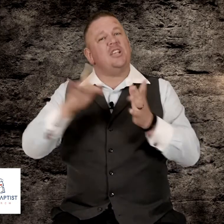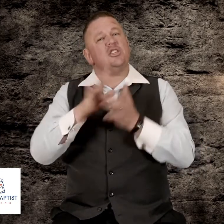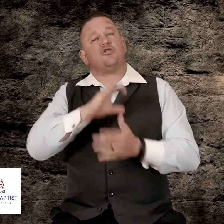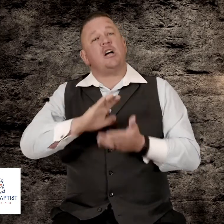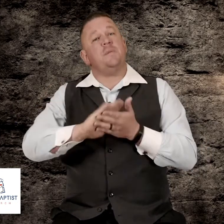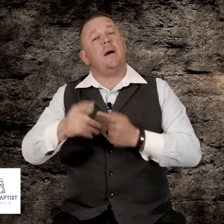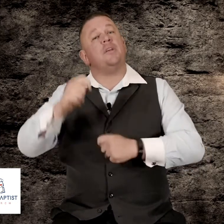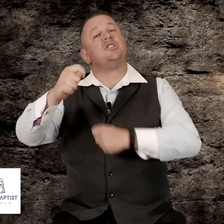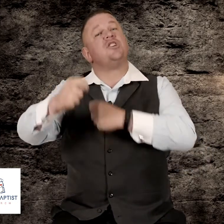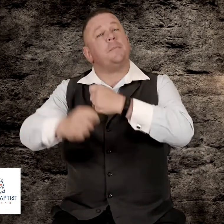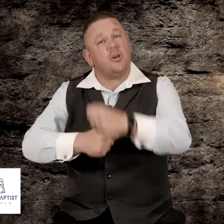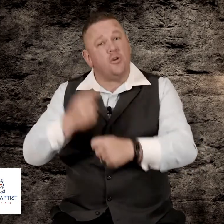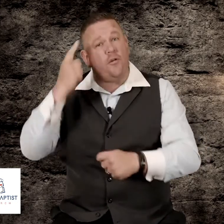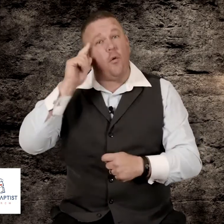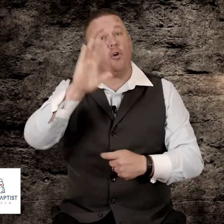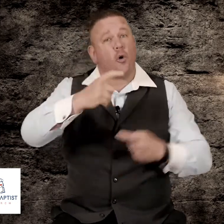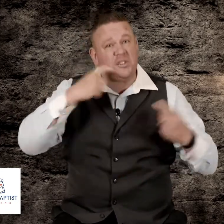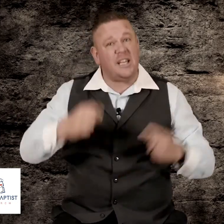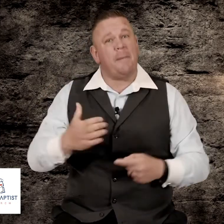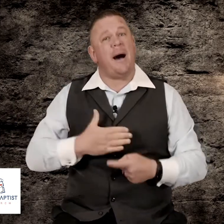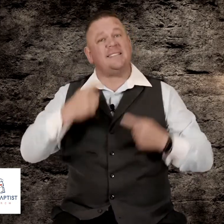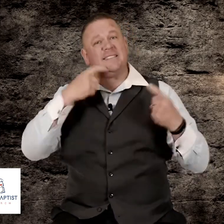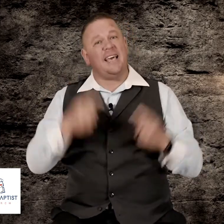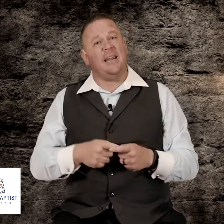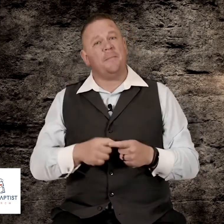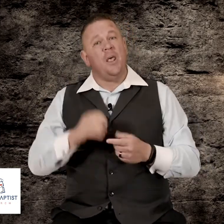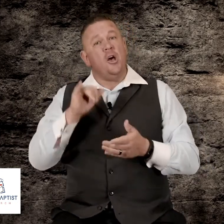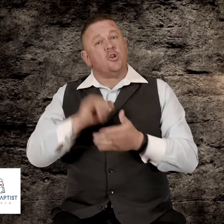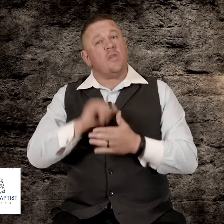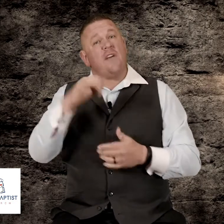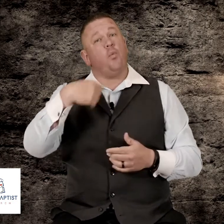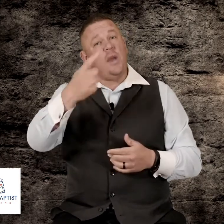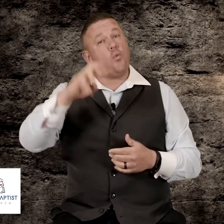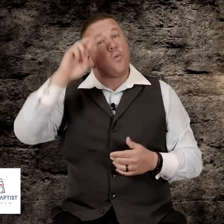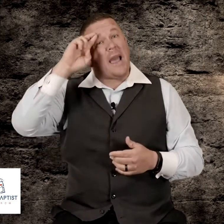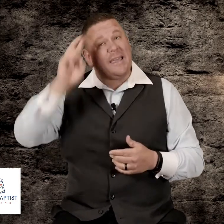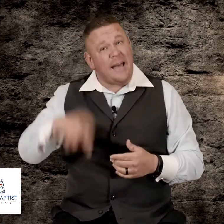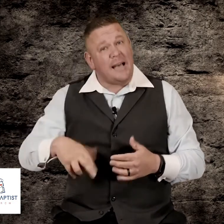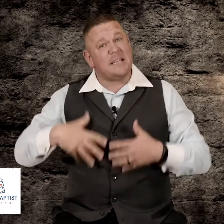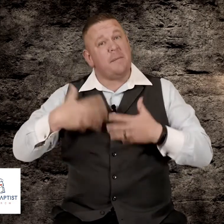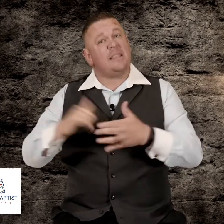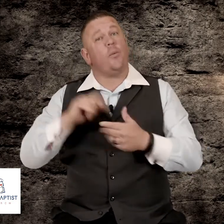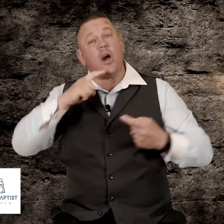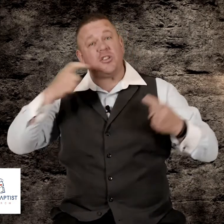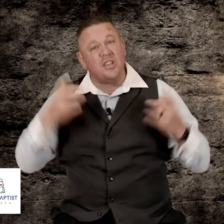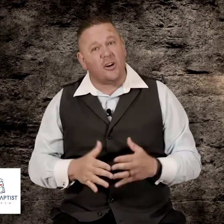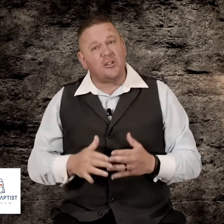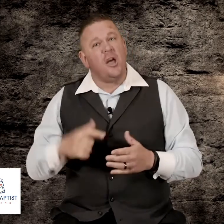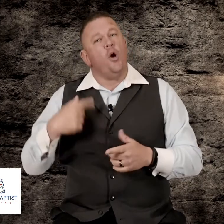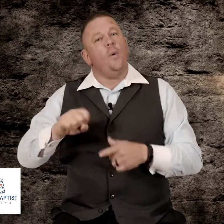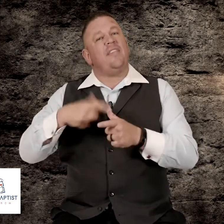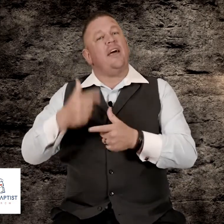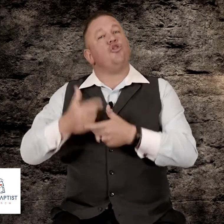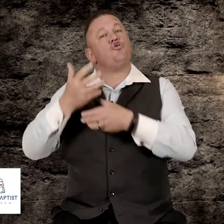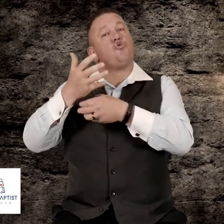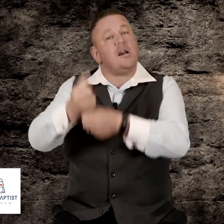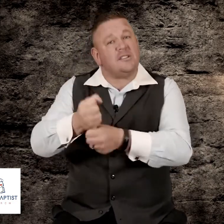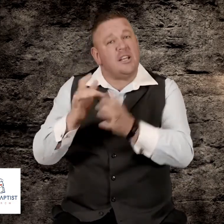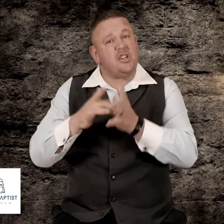Jesus Christ become the substitute for your sin and my sin so that if we recognize and admit that we are sinners, we can then trust in Jesus